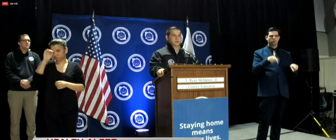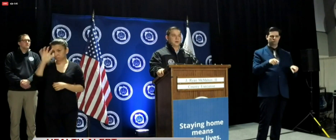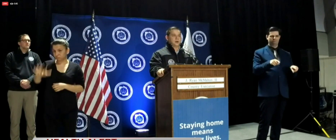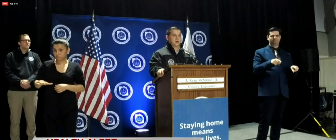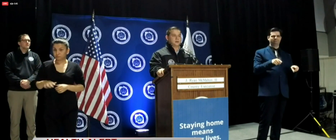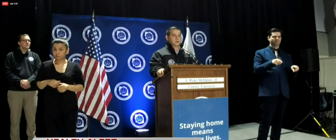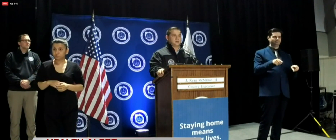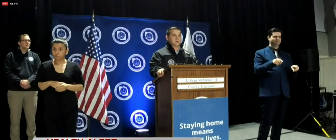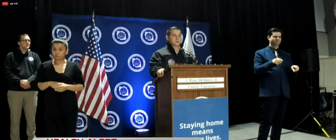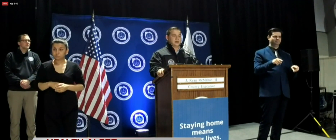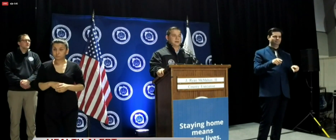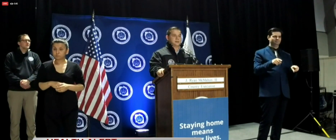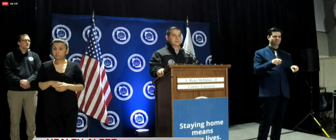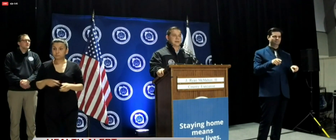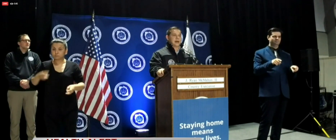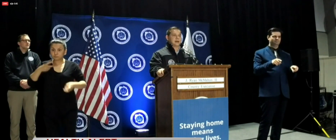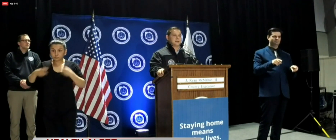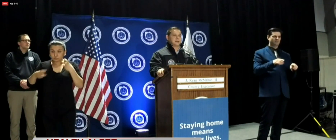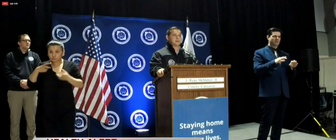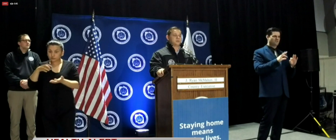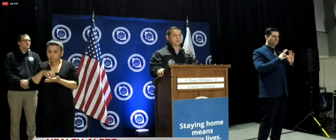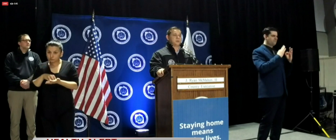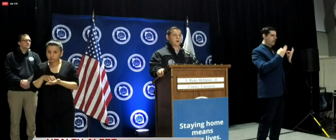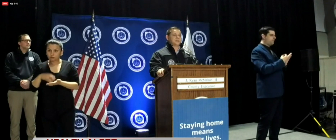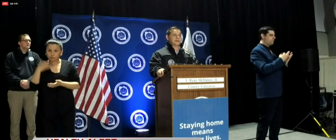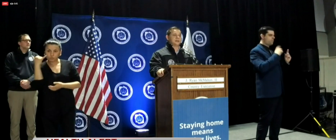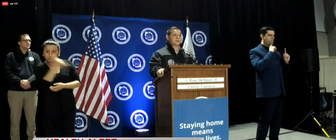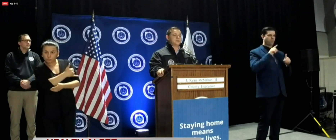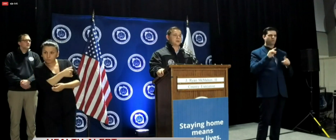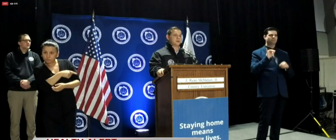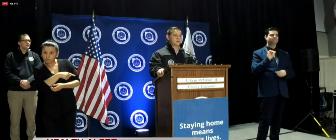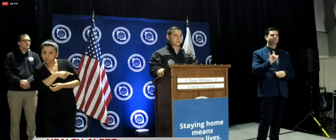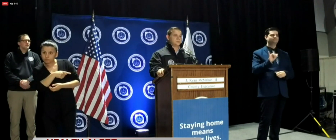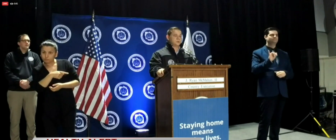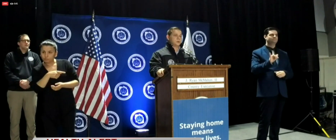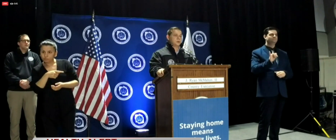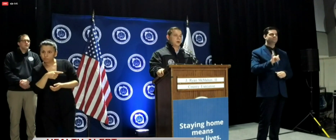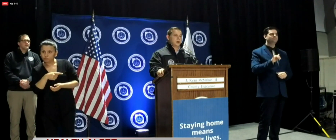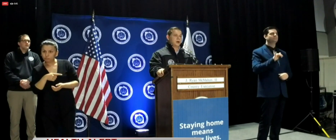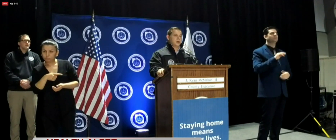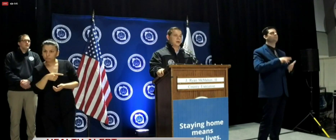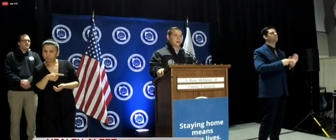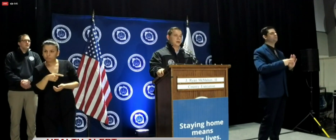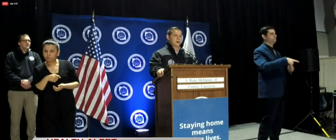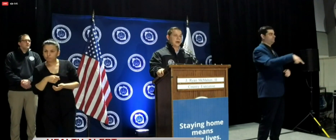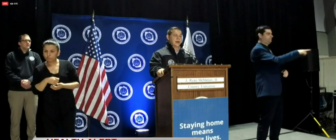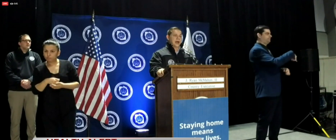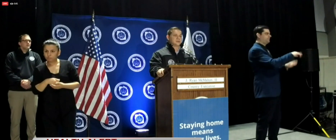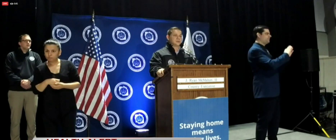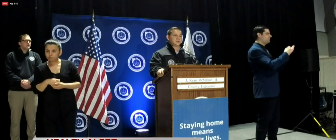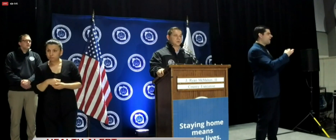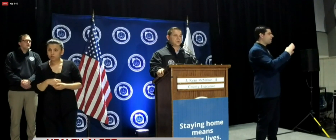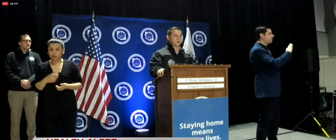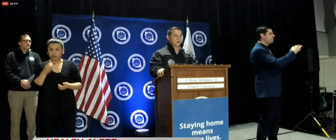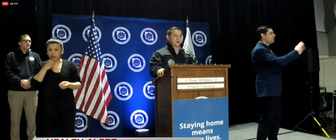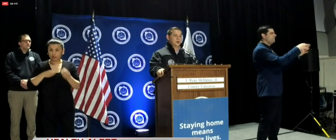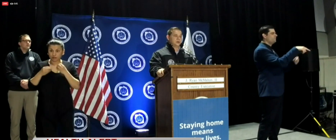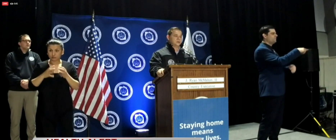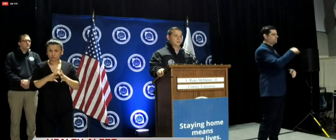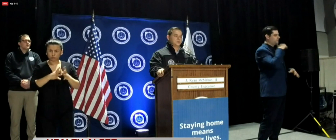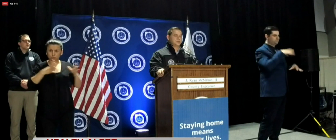Certainly, that is a sign that some people aren't taking this seriously, and I ask you